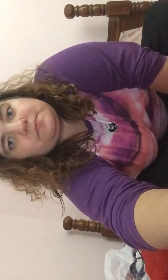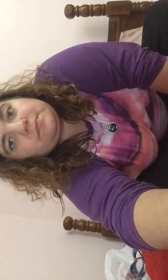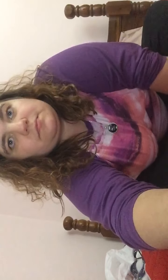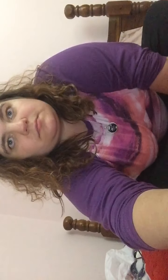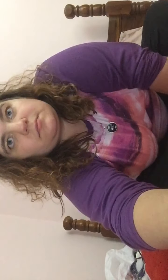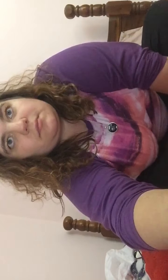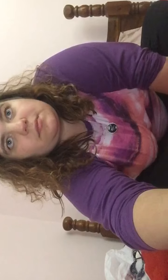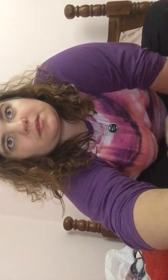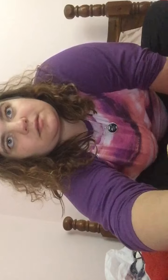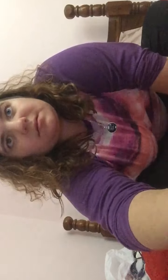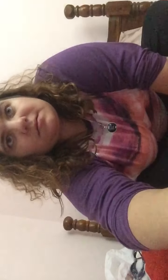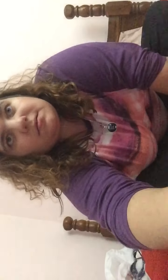Thank you.